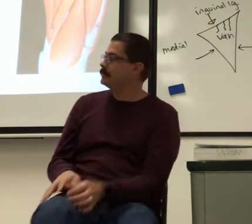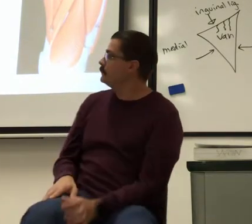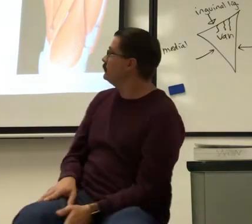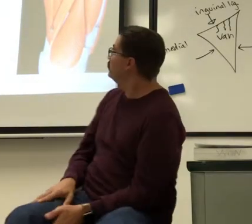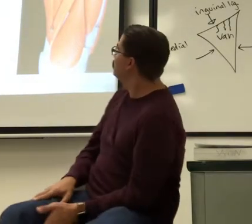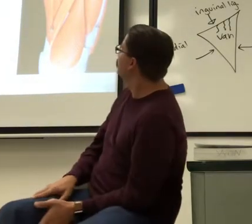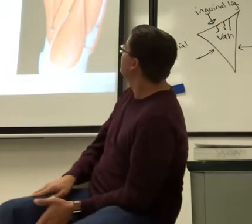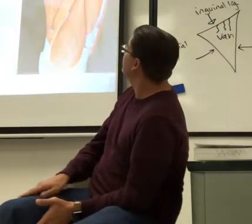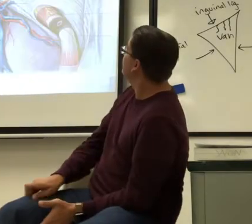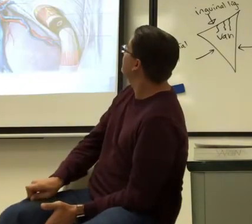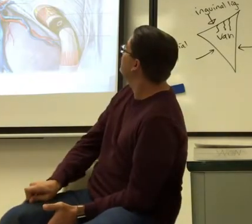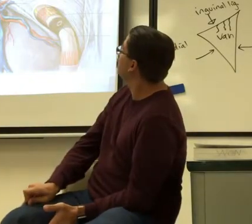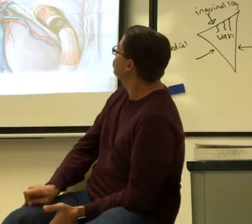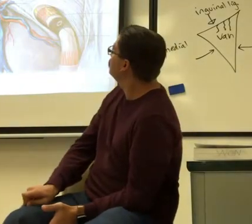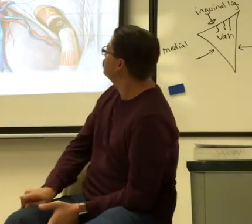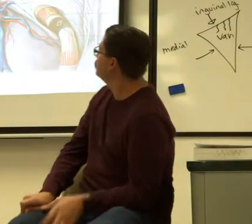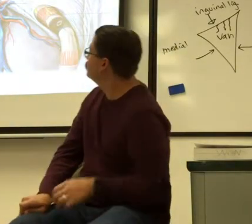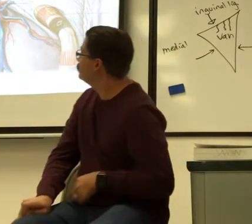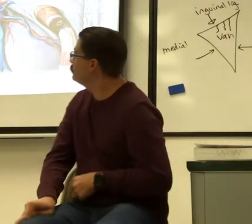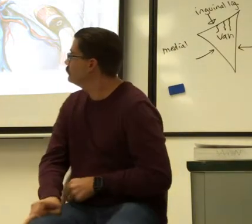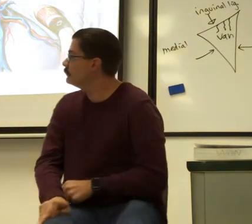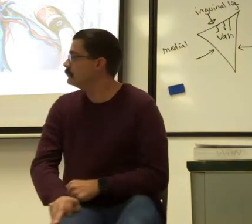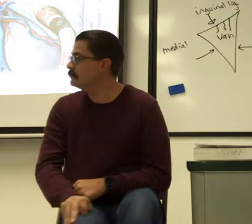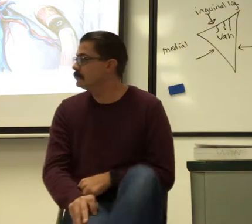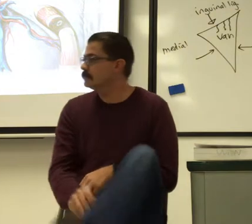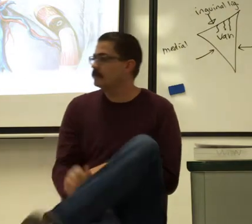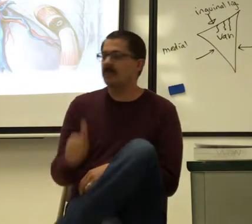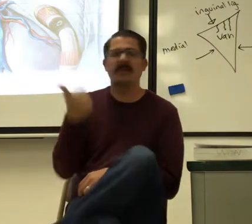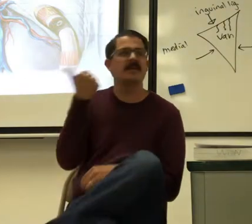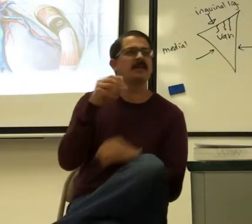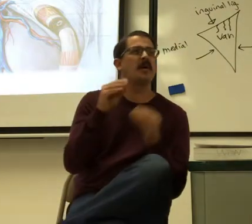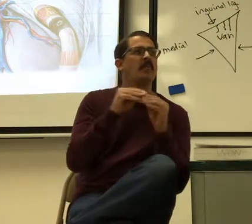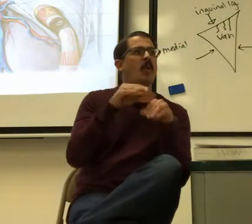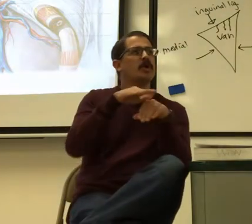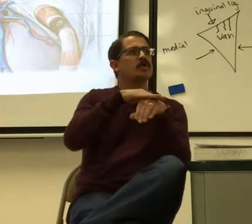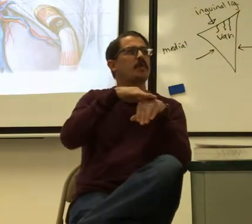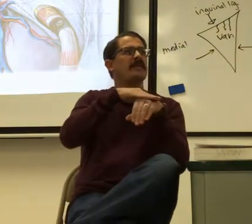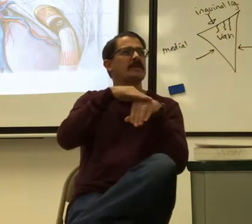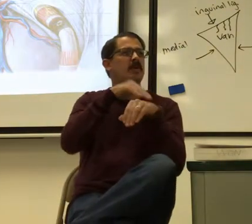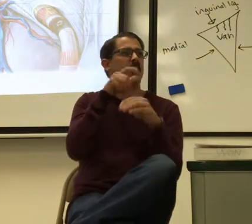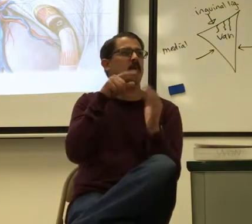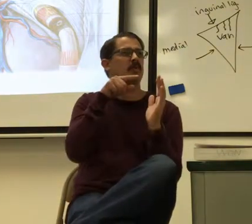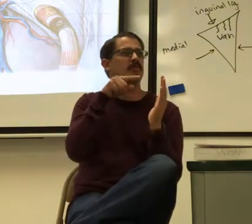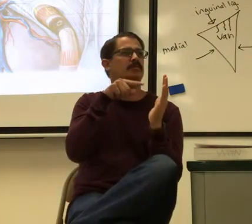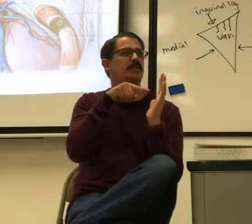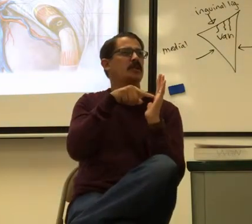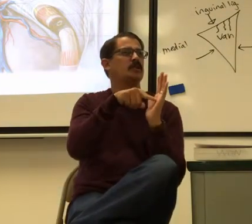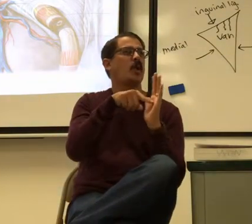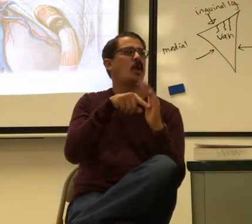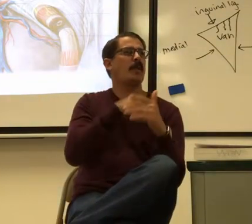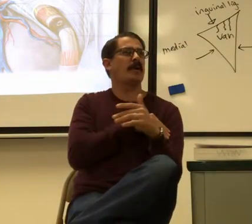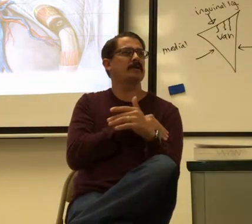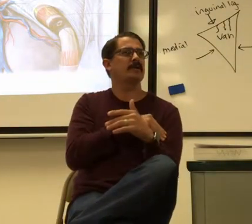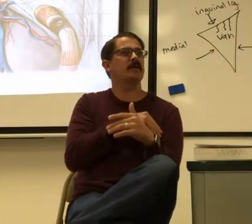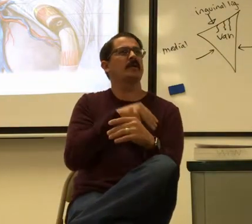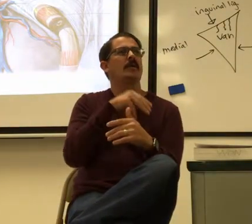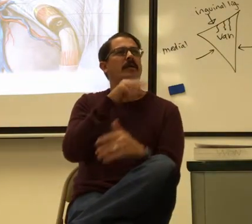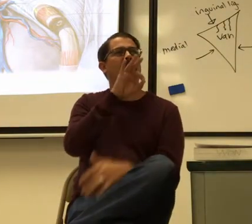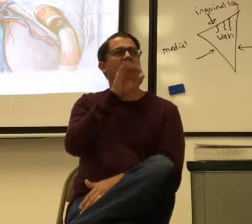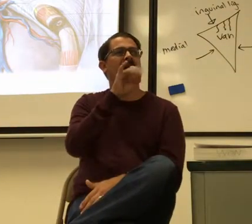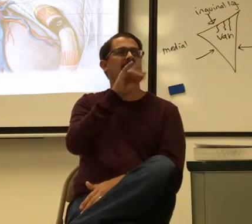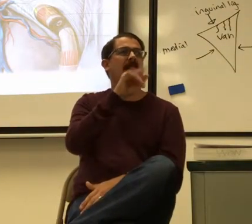Now, on this picture here, it's more superficial, they don't show the muscles. They dissect down to the fascia lata. When you do